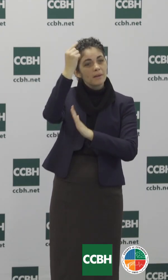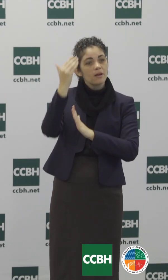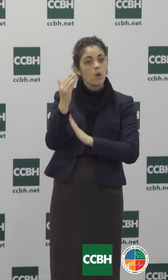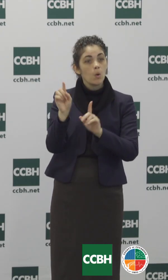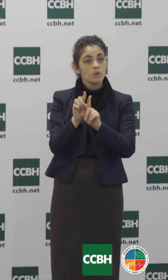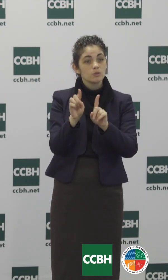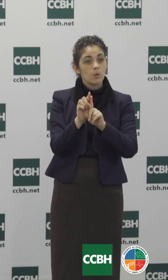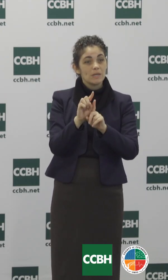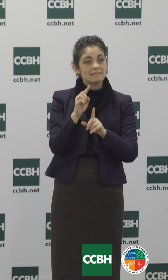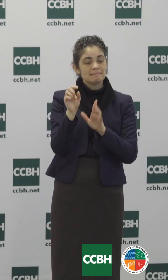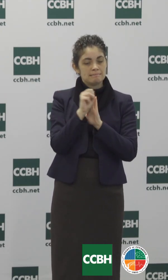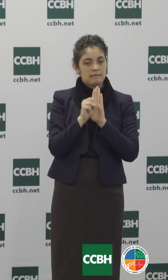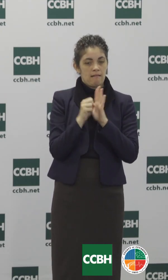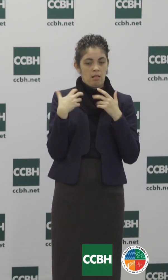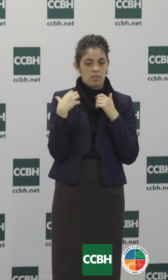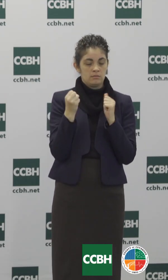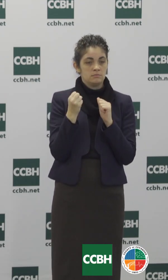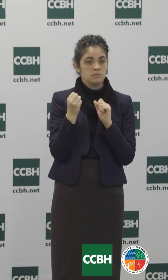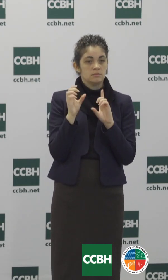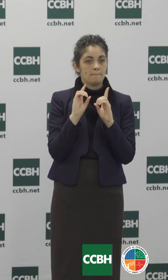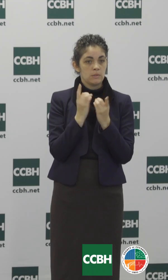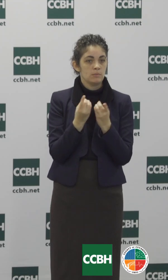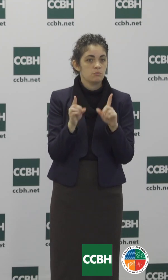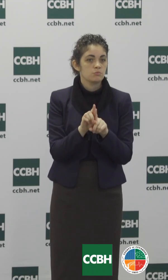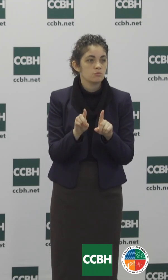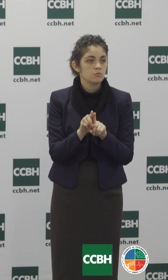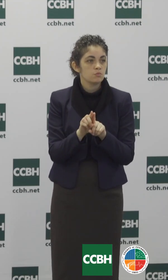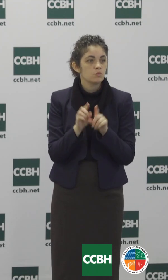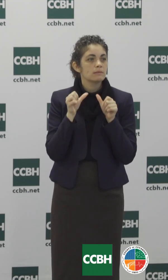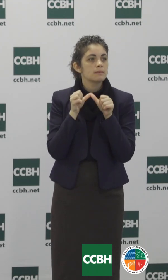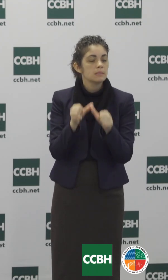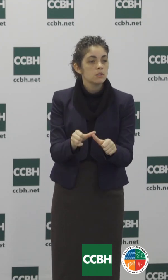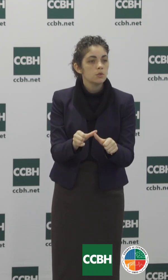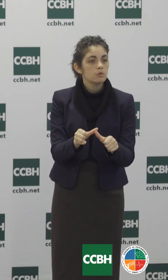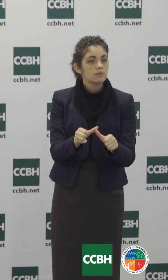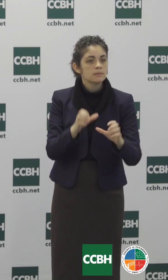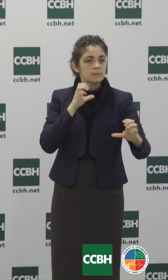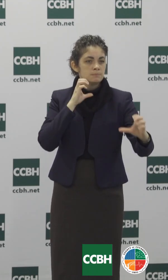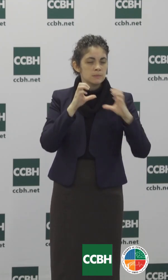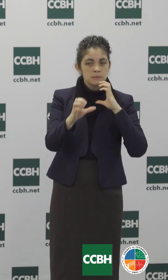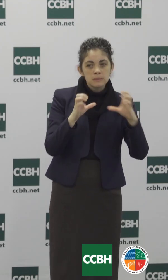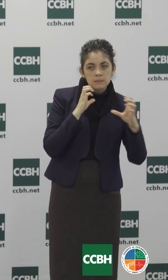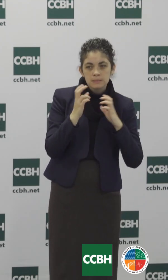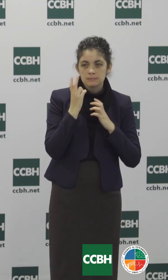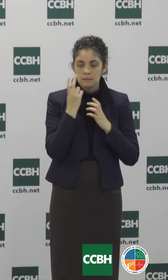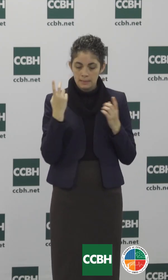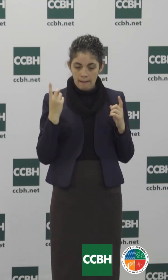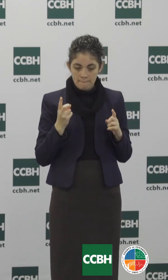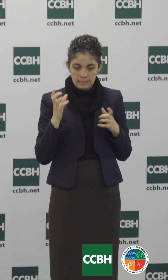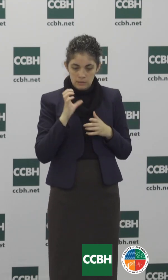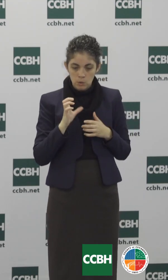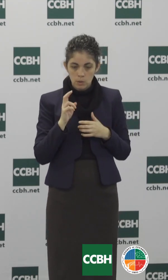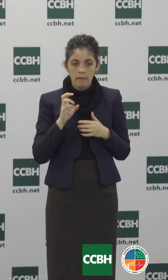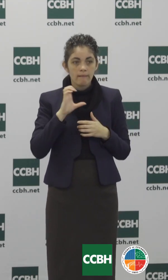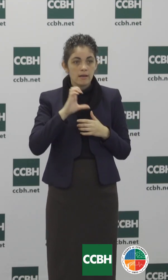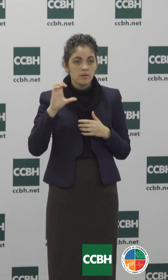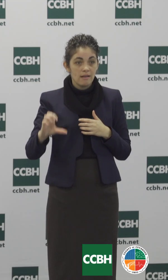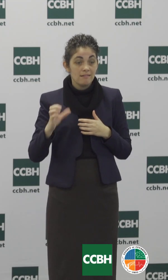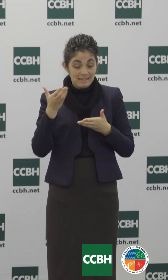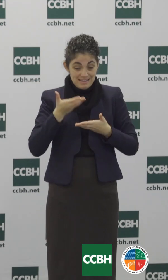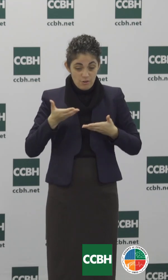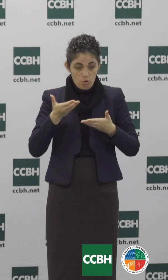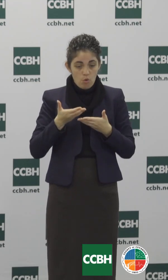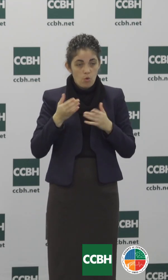our state health department. And we continue to communicate regularly with them about what we're seeing here in Cuyahoga County on the front